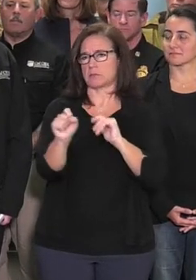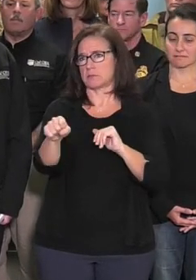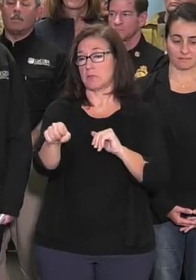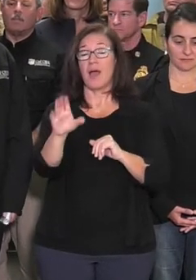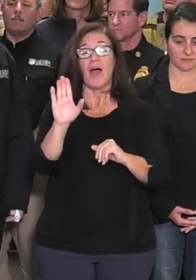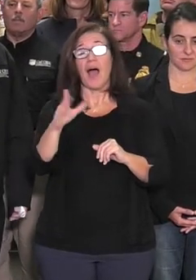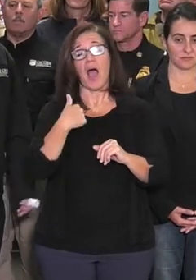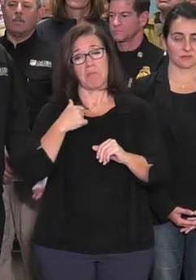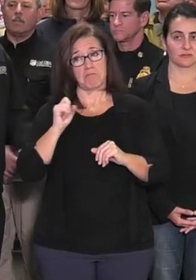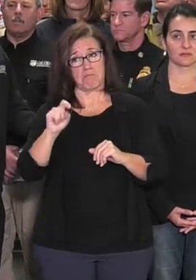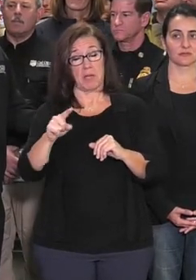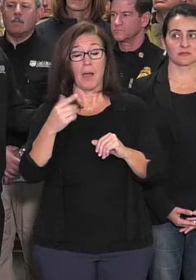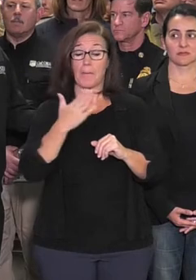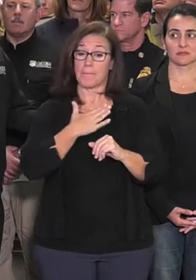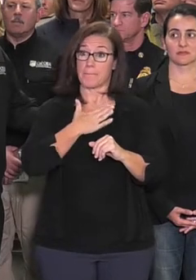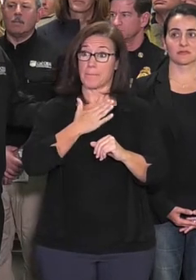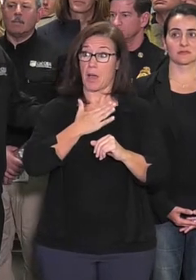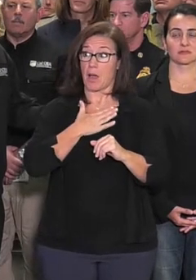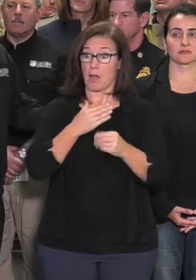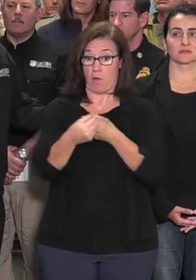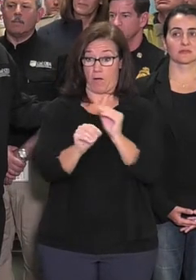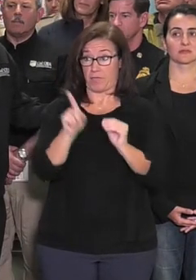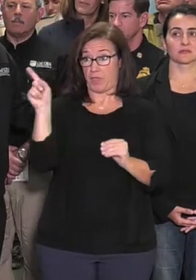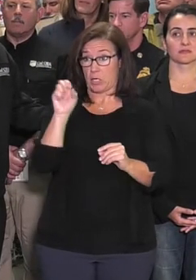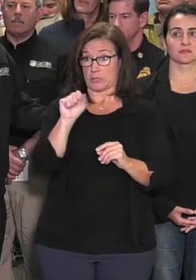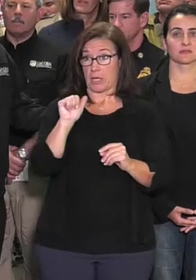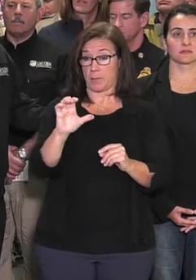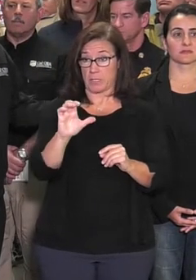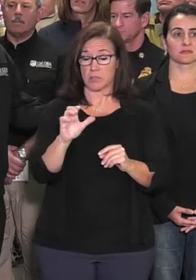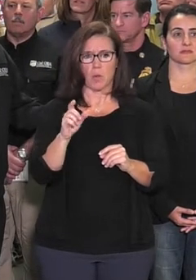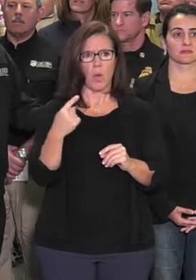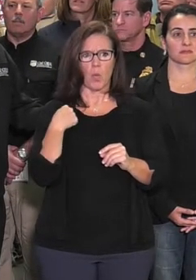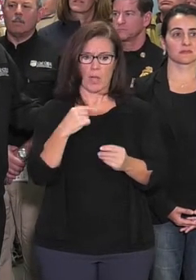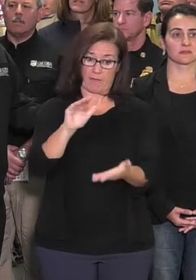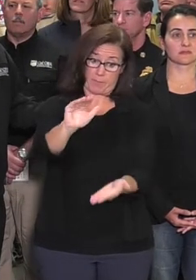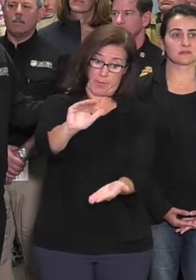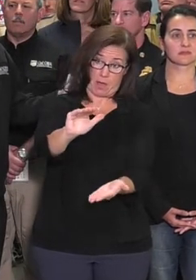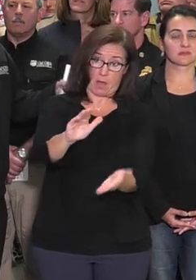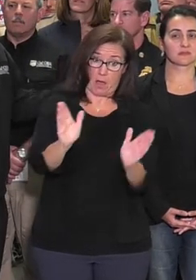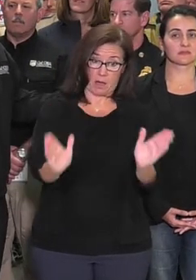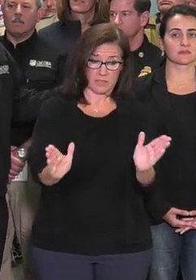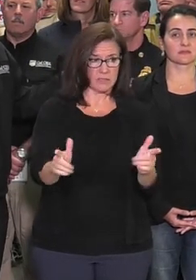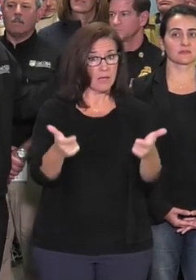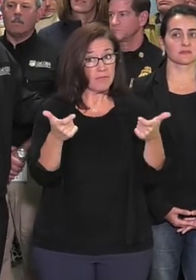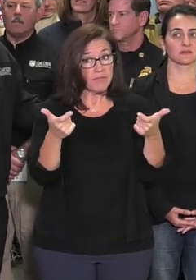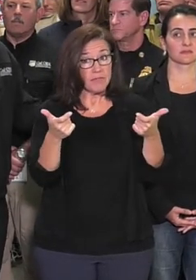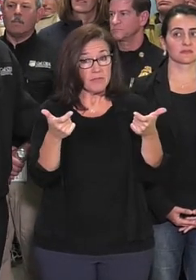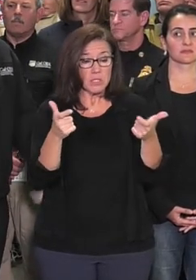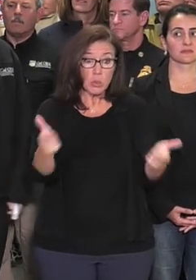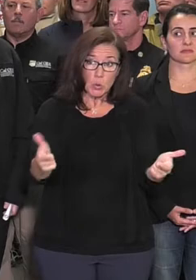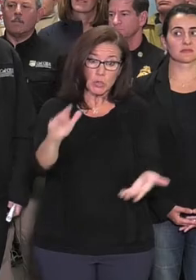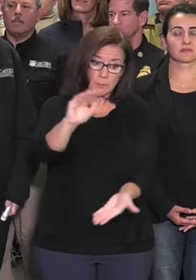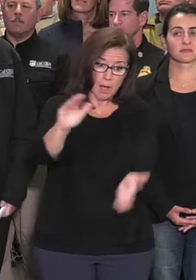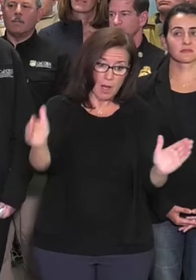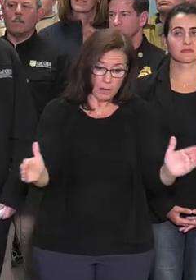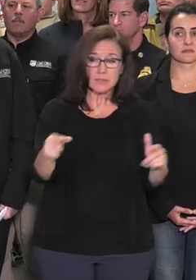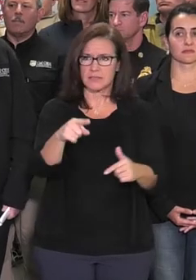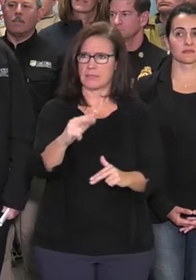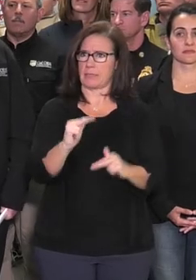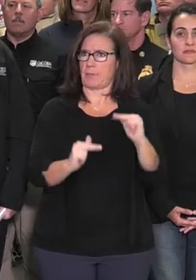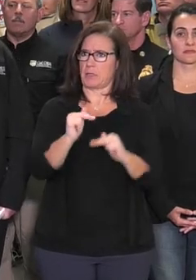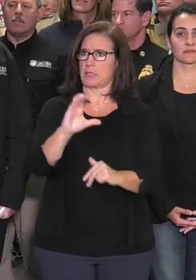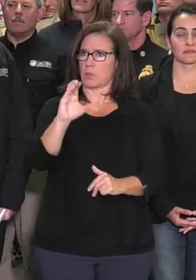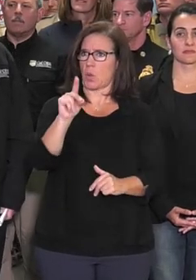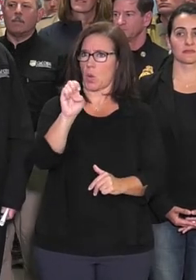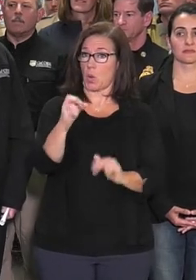in Sacramento a box containing the current building code, and it's gotten bigger and bigger since the first time I was